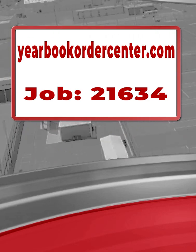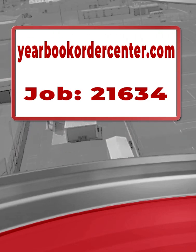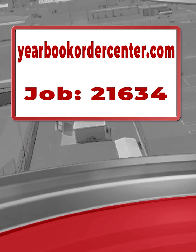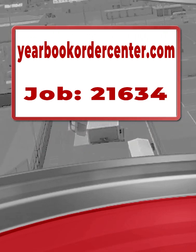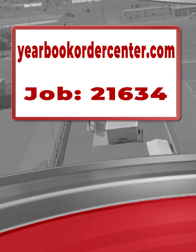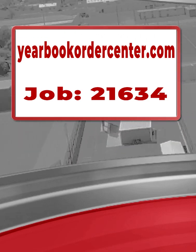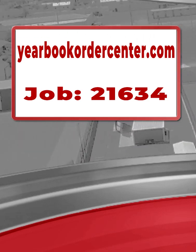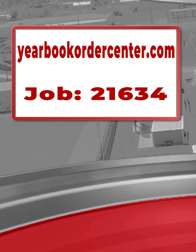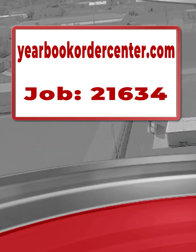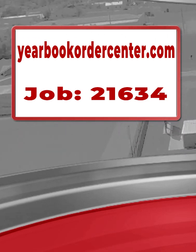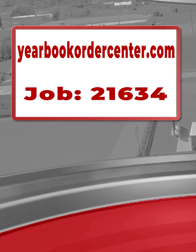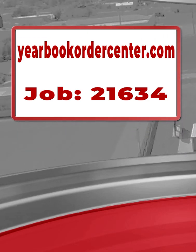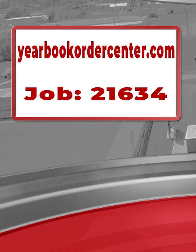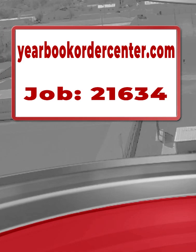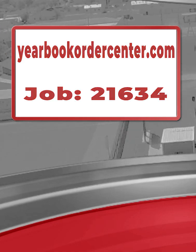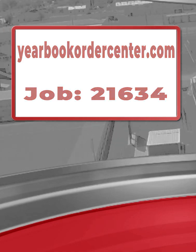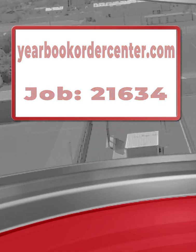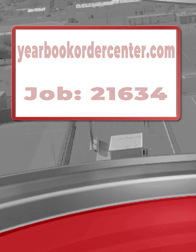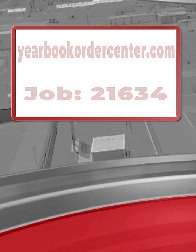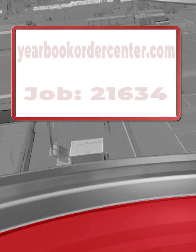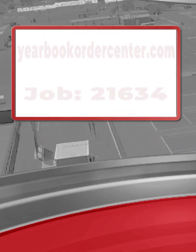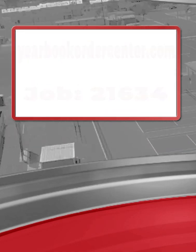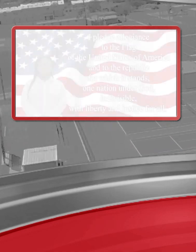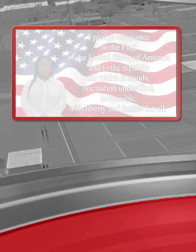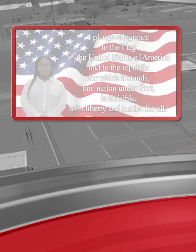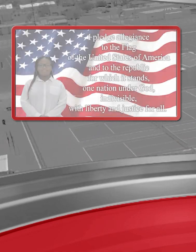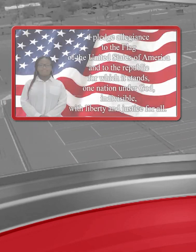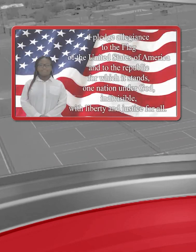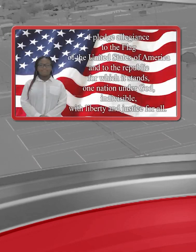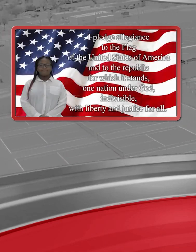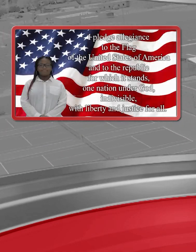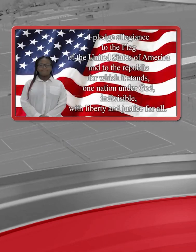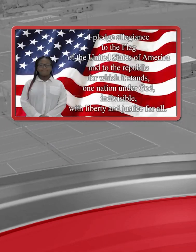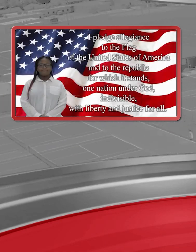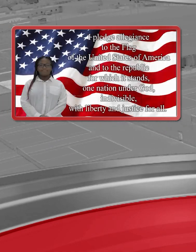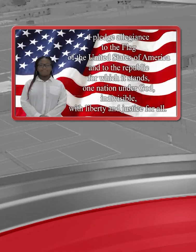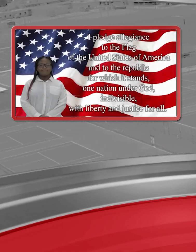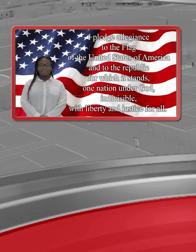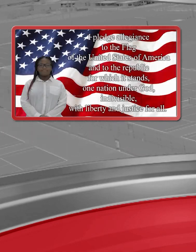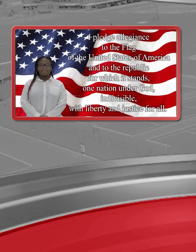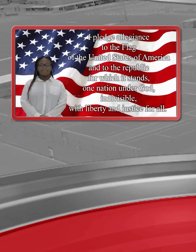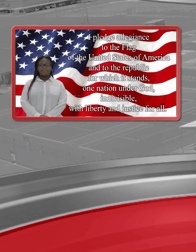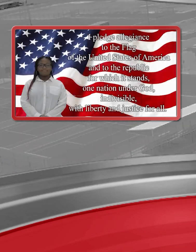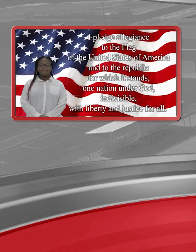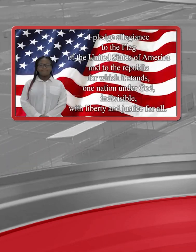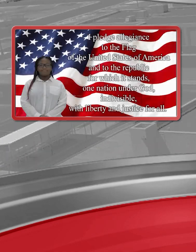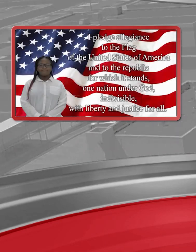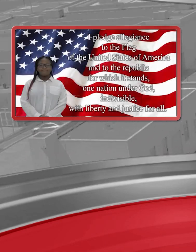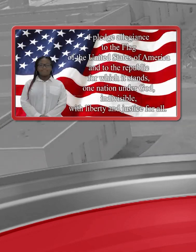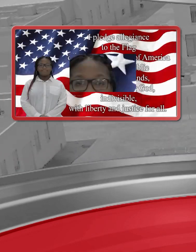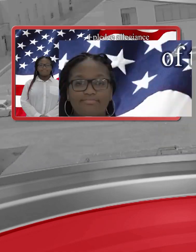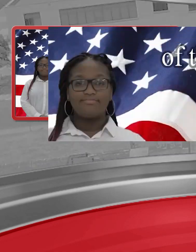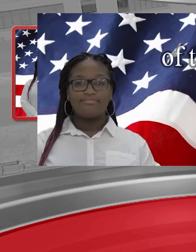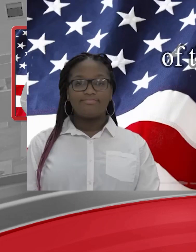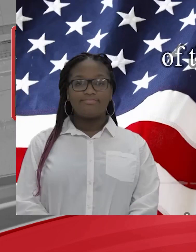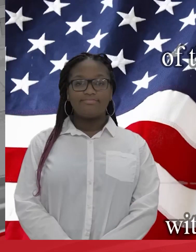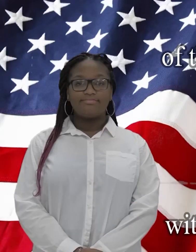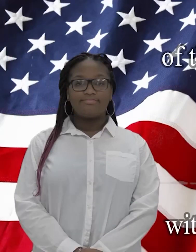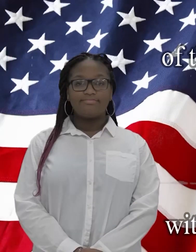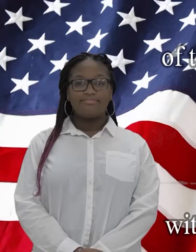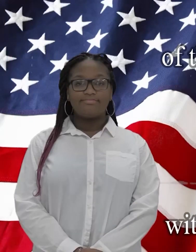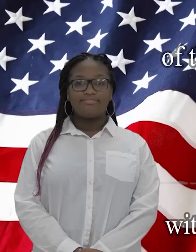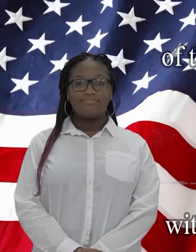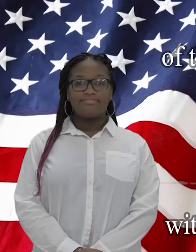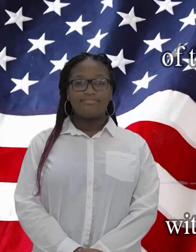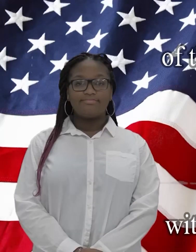they arrive for distribution, which will be sometime in May. That's all we have for today. Stand for the pledges. We'll see you tomorrow.